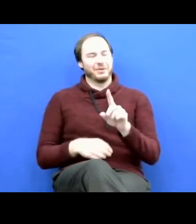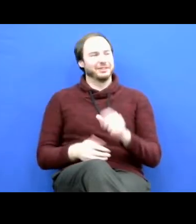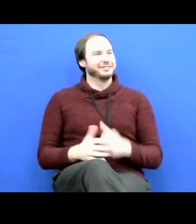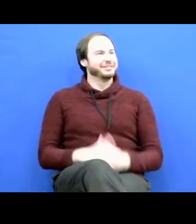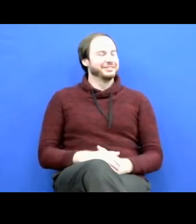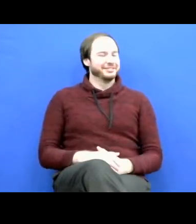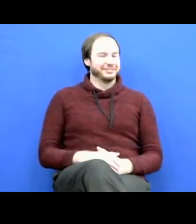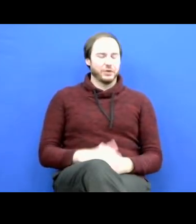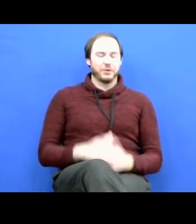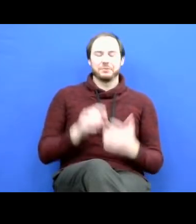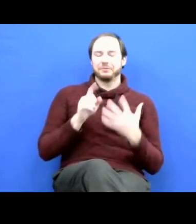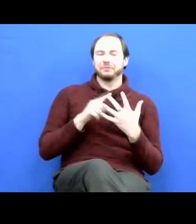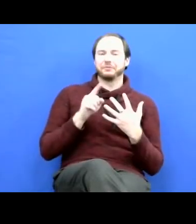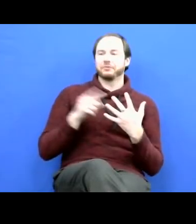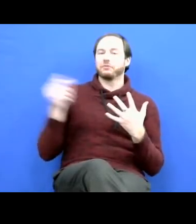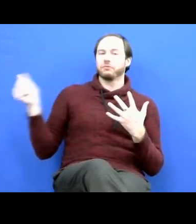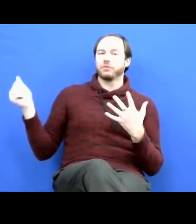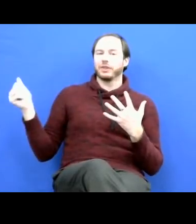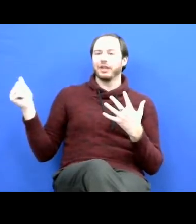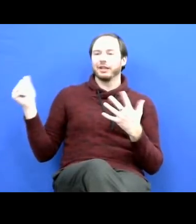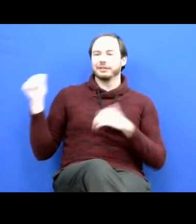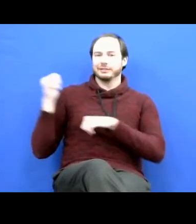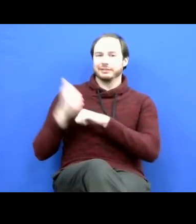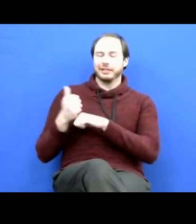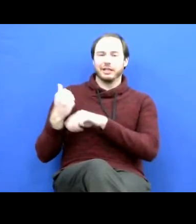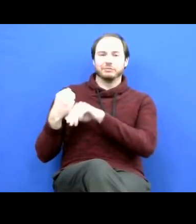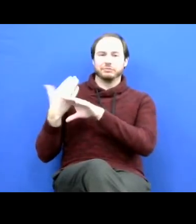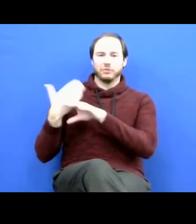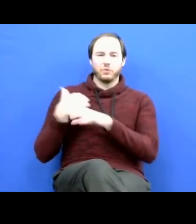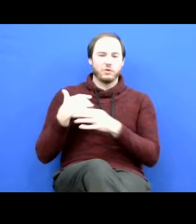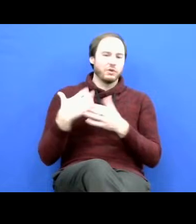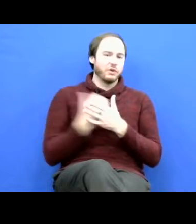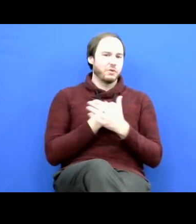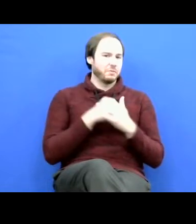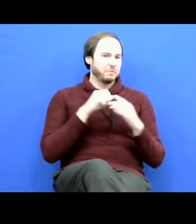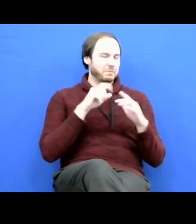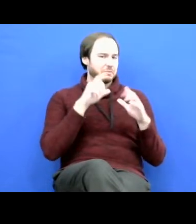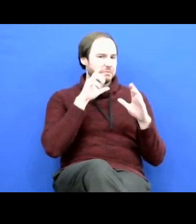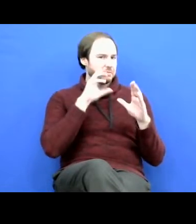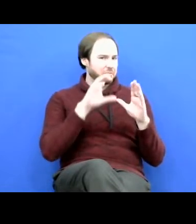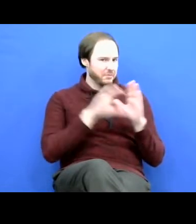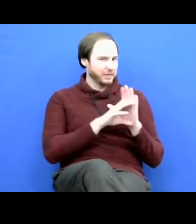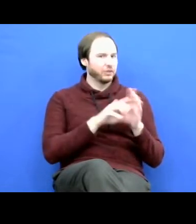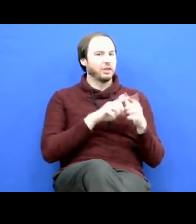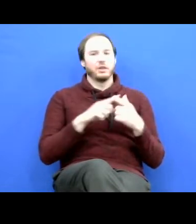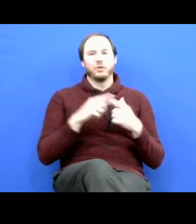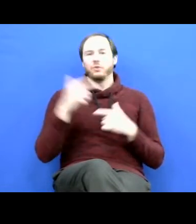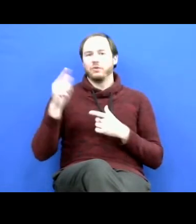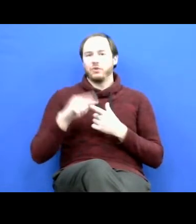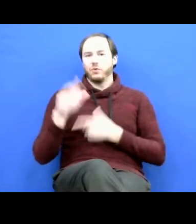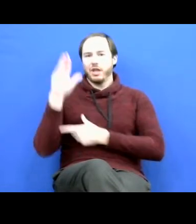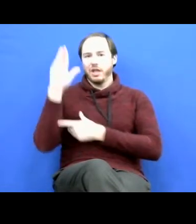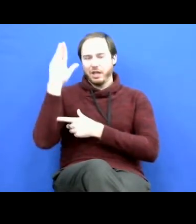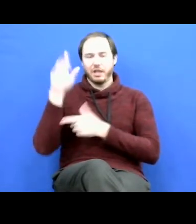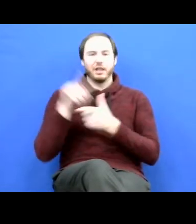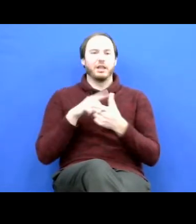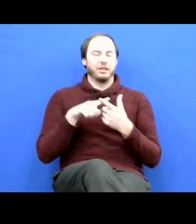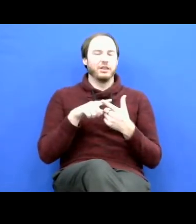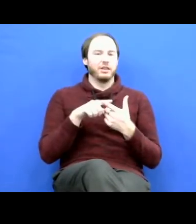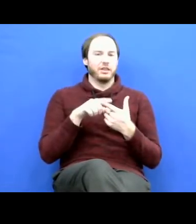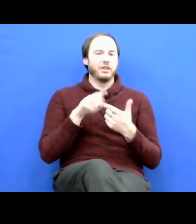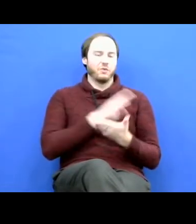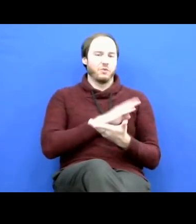Okay, while she's bringing Kevin on, why don't we take the opportunity to take the picture of Millie? Then we'll hear Kevin, then we'll do the whole board.